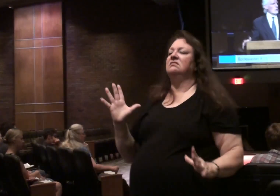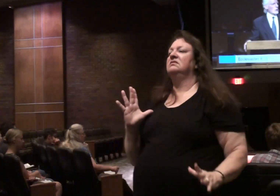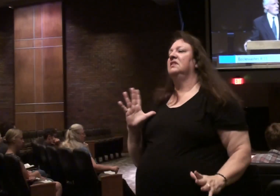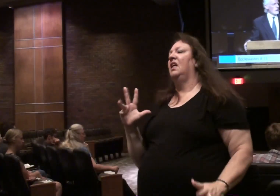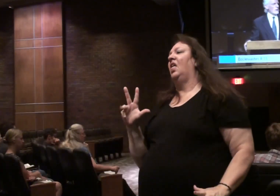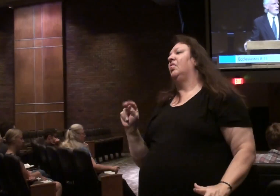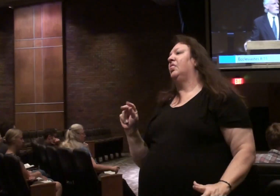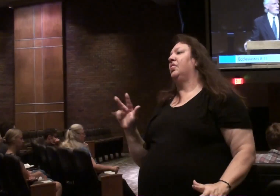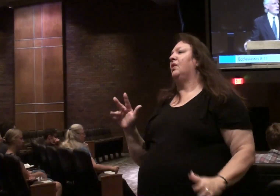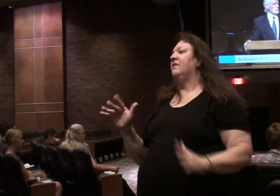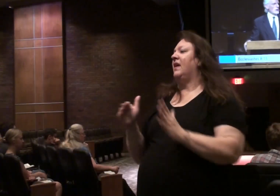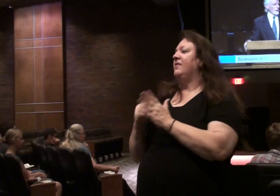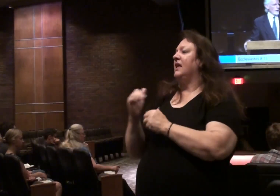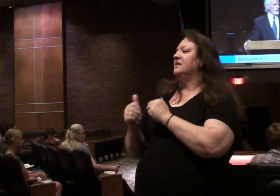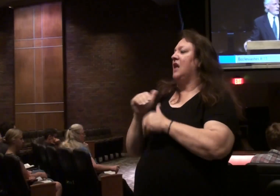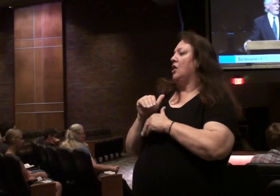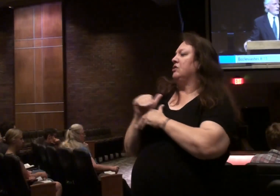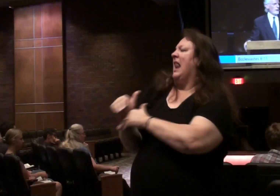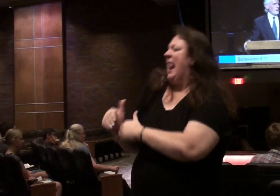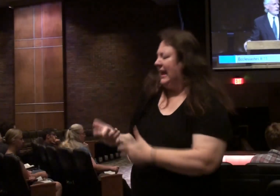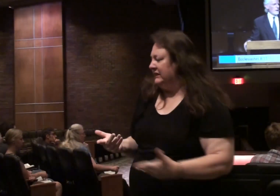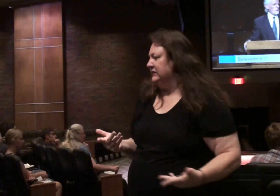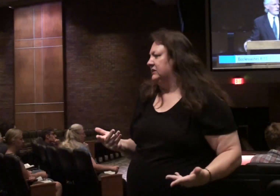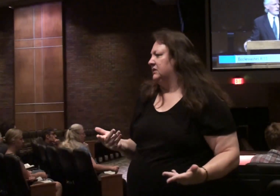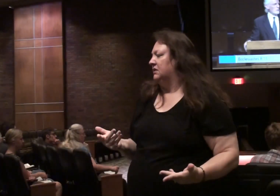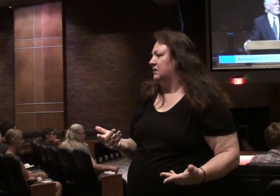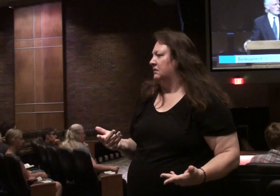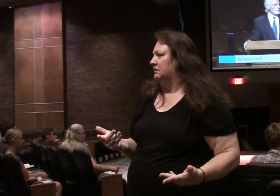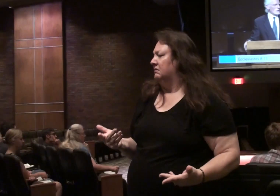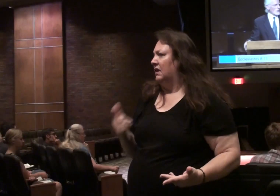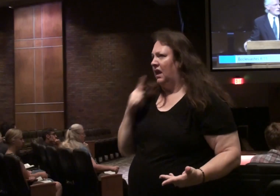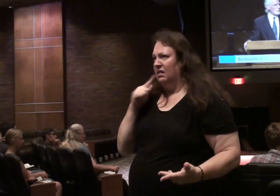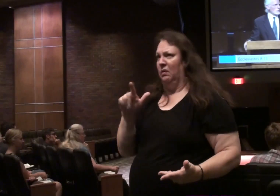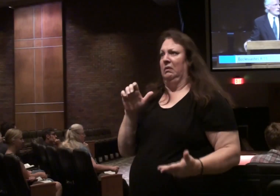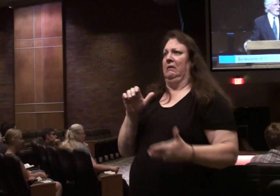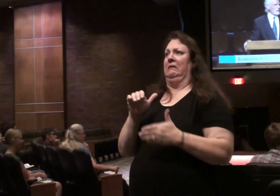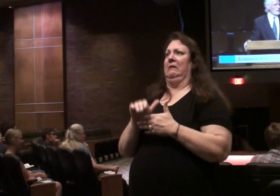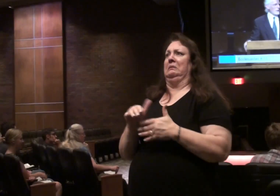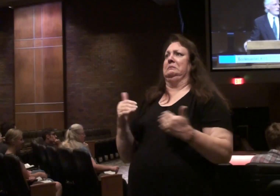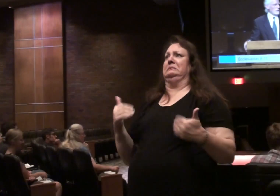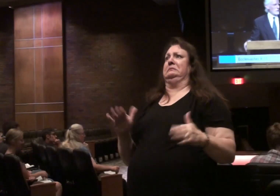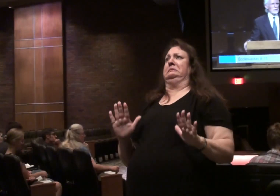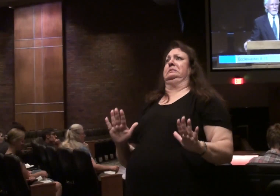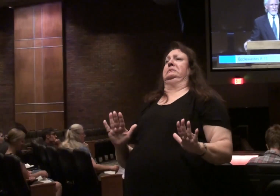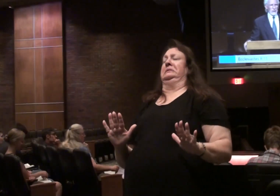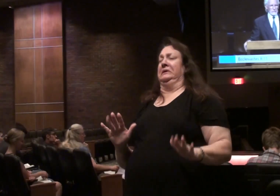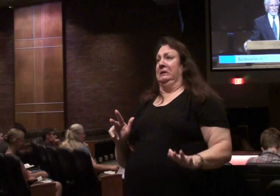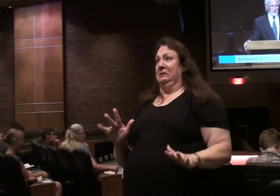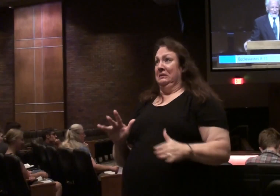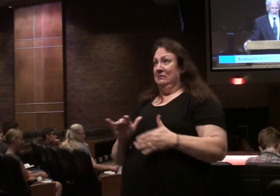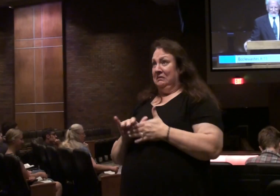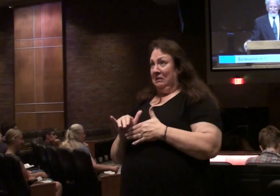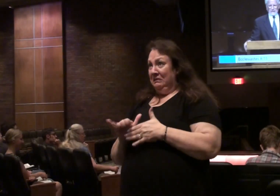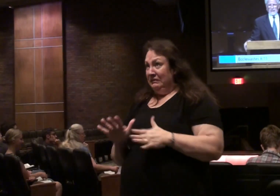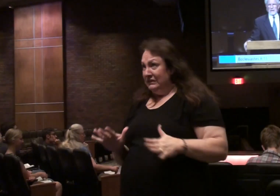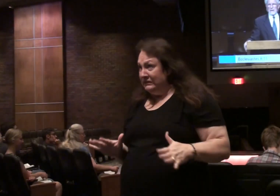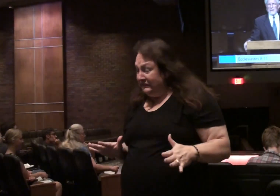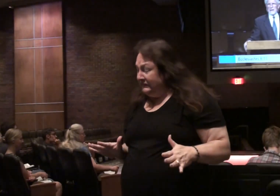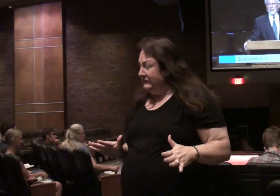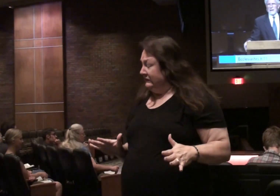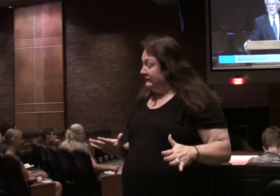that are $35,000 a night. I thought $100 a night was a lot. $35 a night?